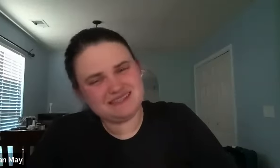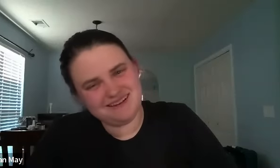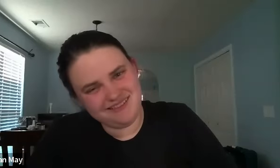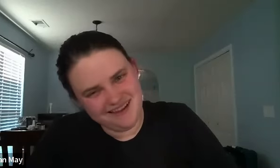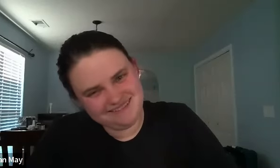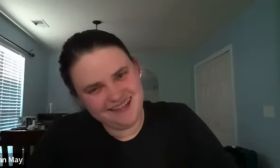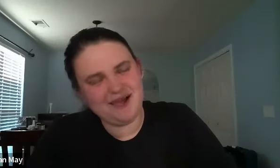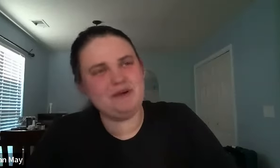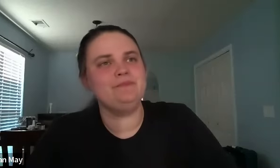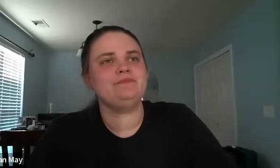not a lot.